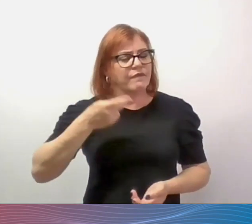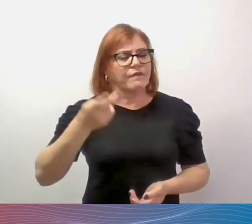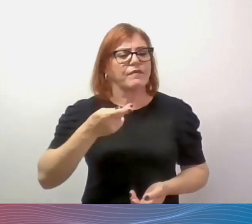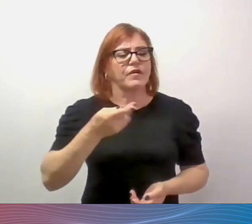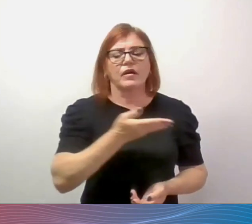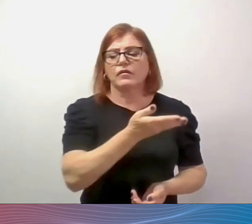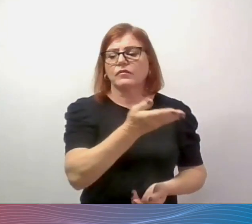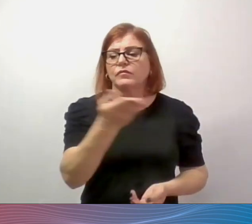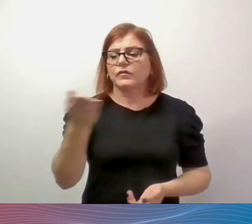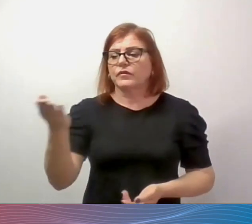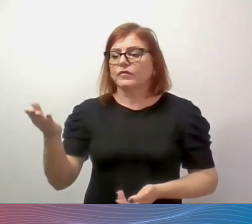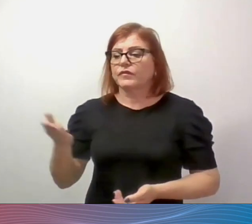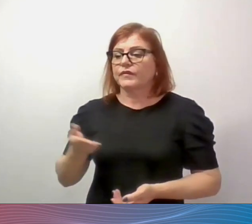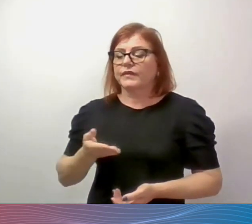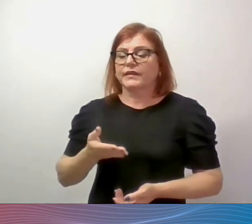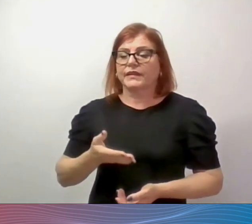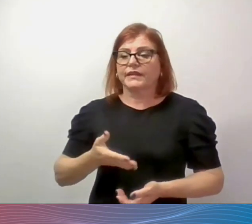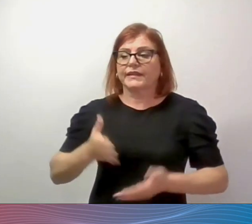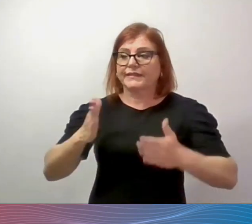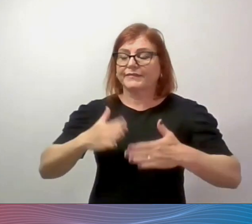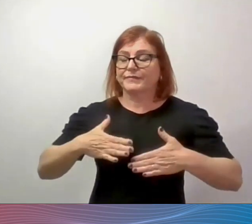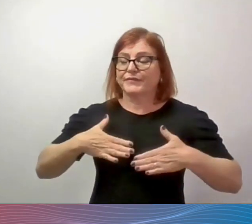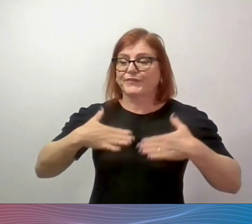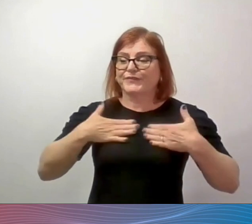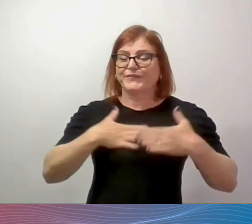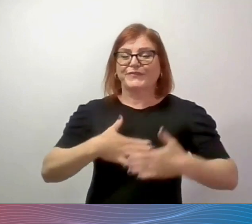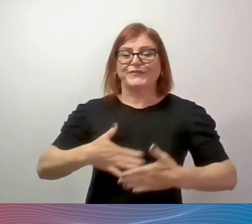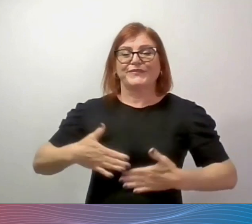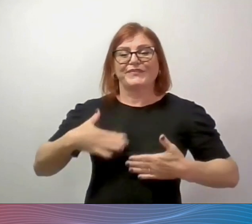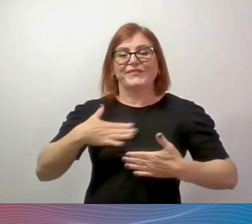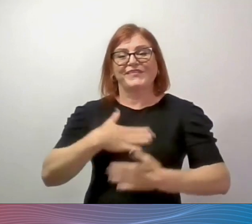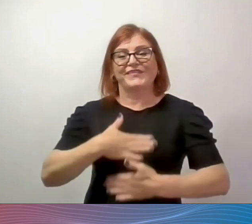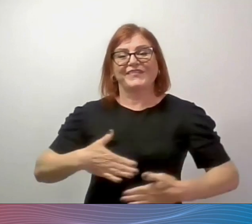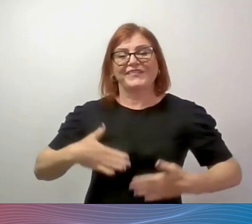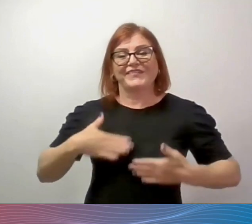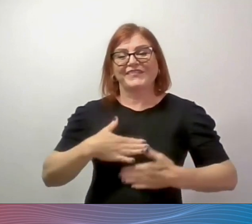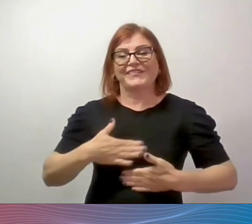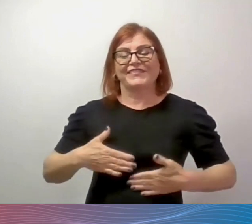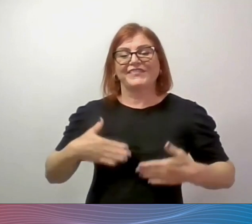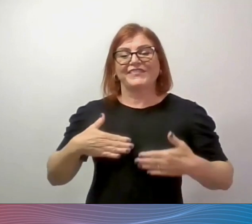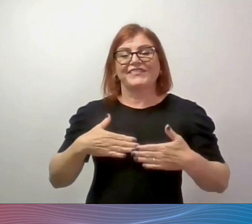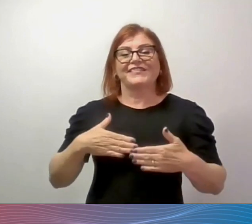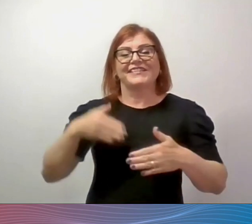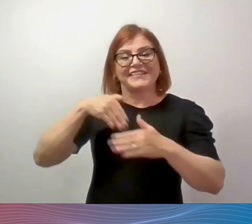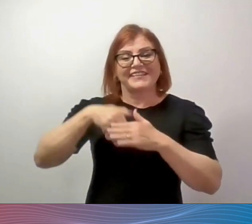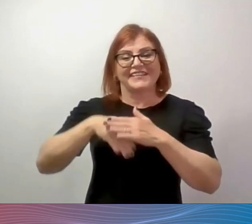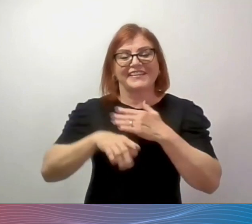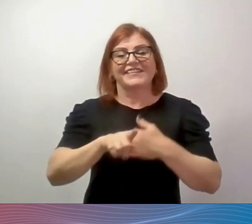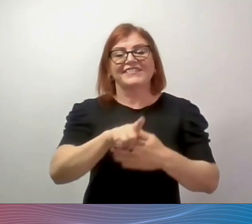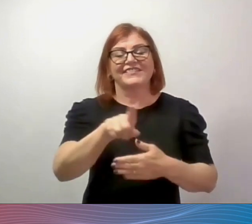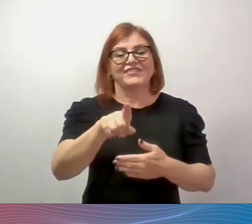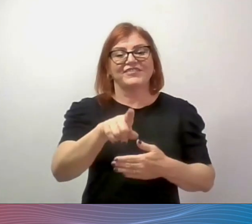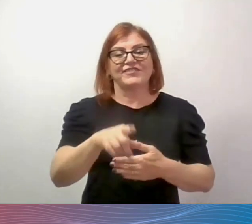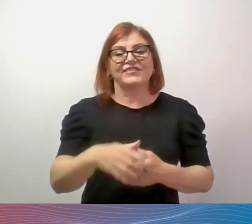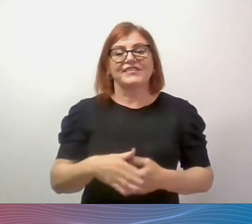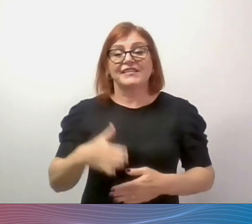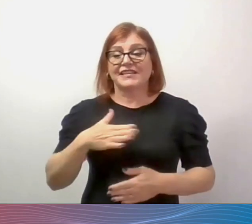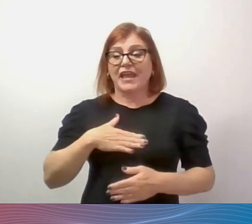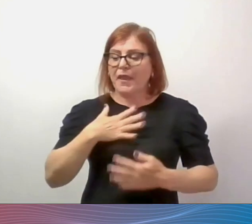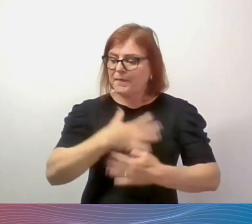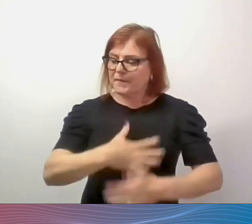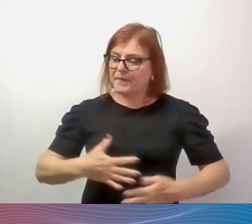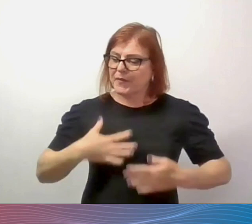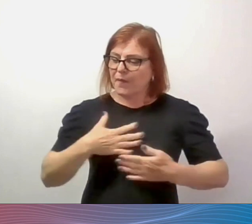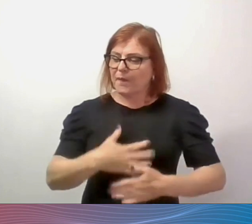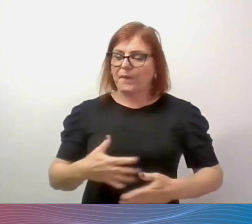vós e o vosso gozo seja completo. These things I have spoken to you, that my joy may remain in you and that